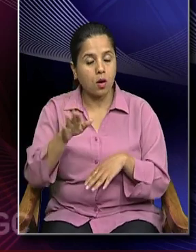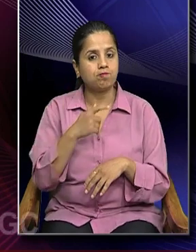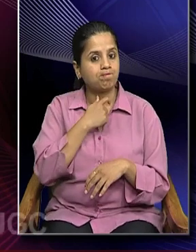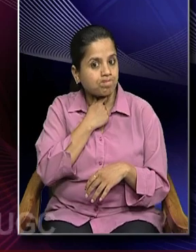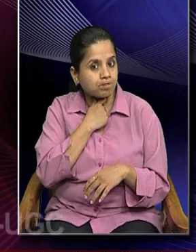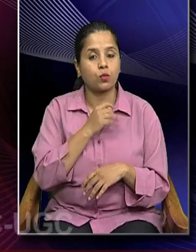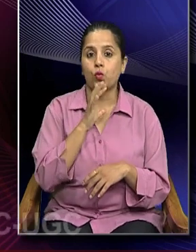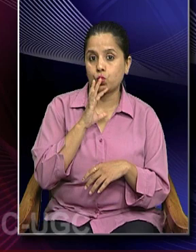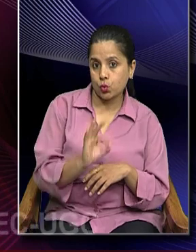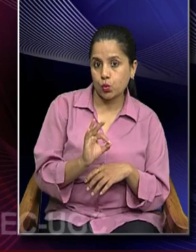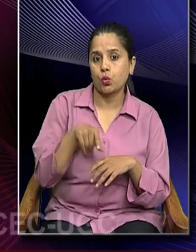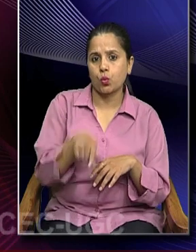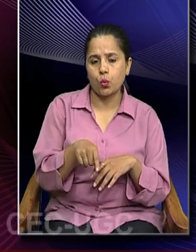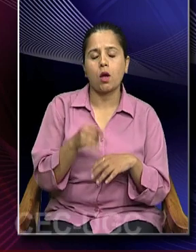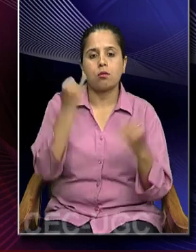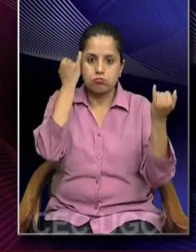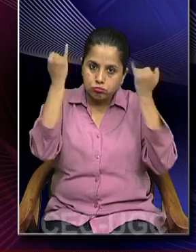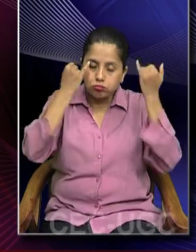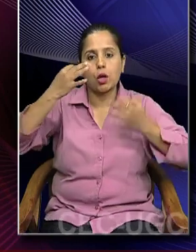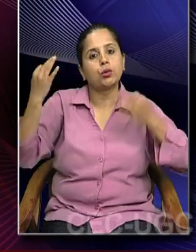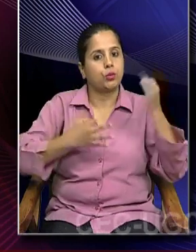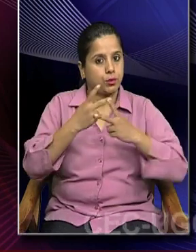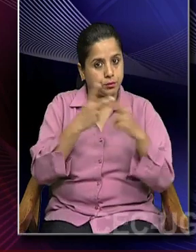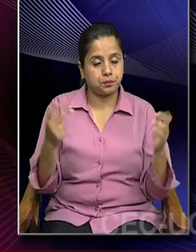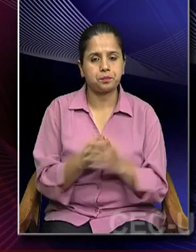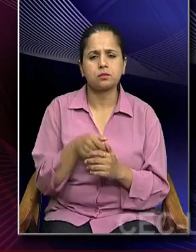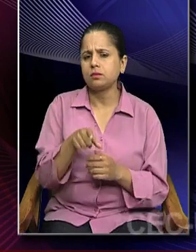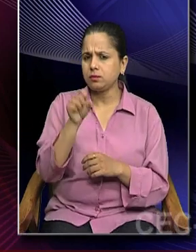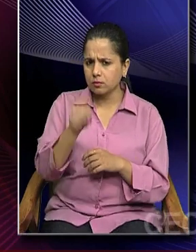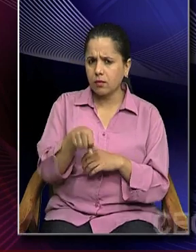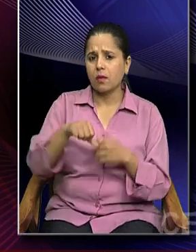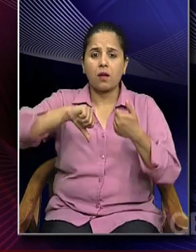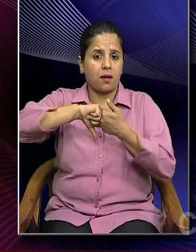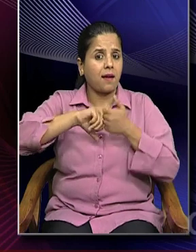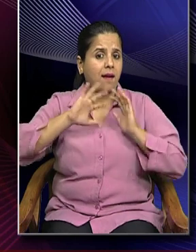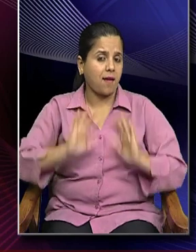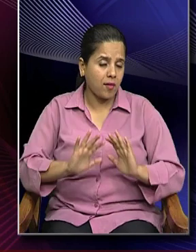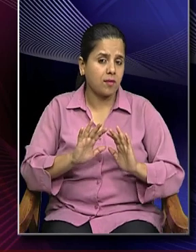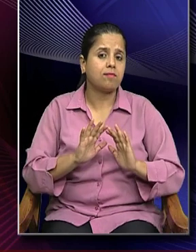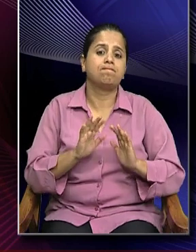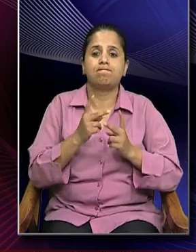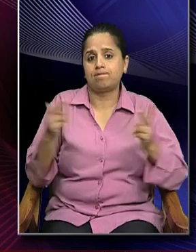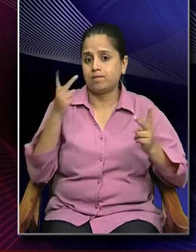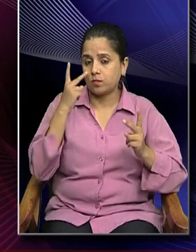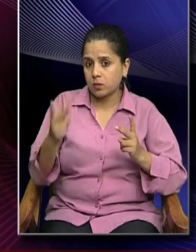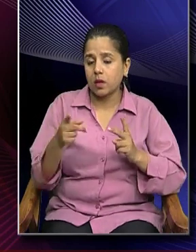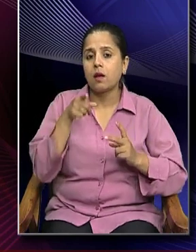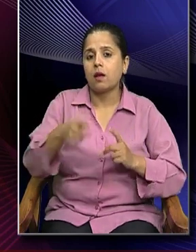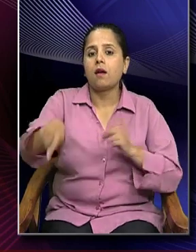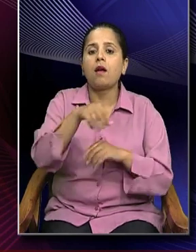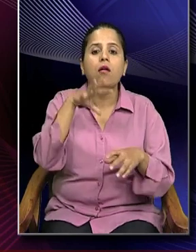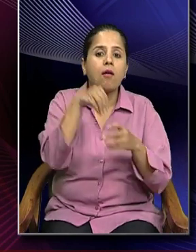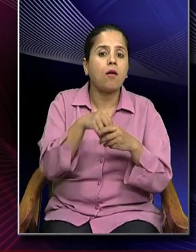promising and viable innovations. There is, of course, a risk mitigation factor which comes under